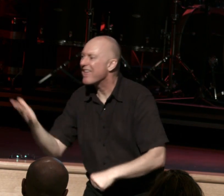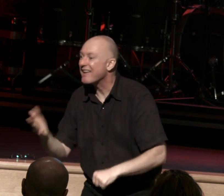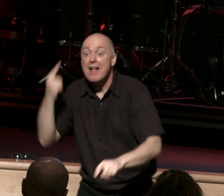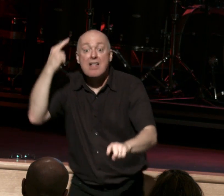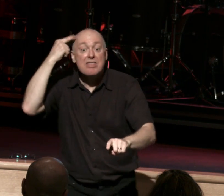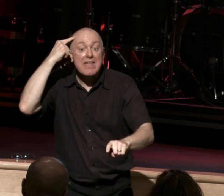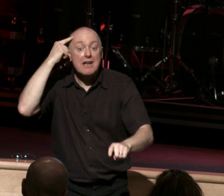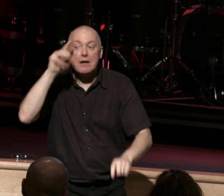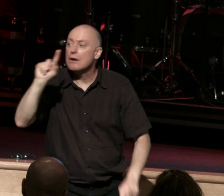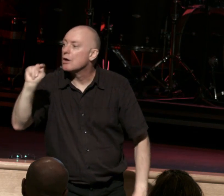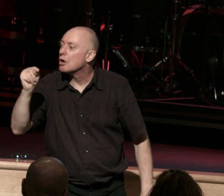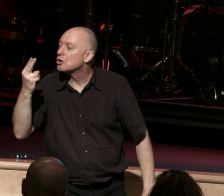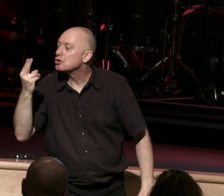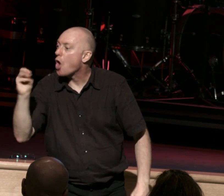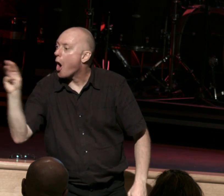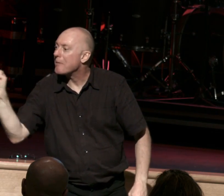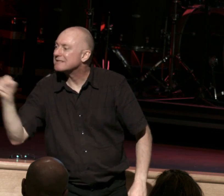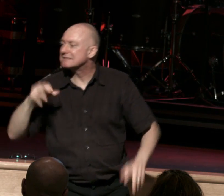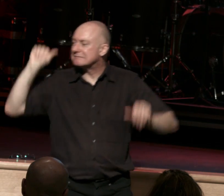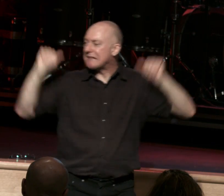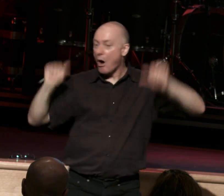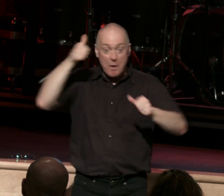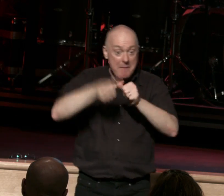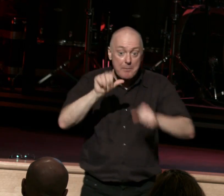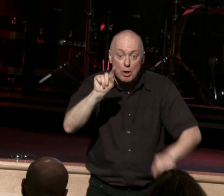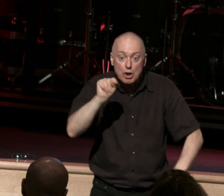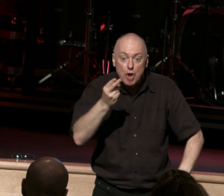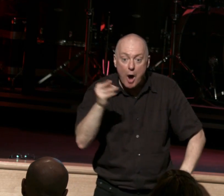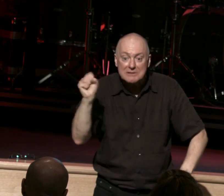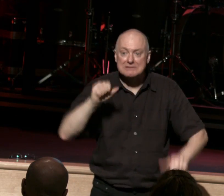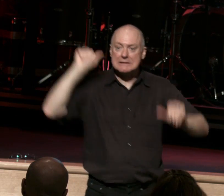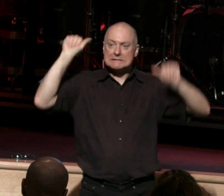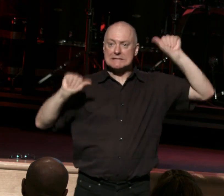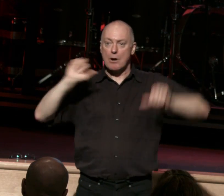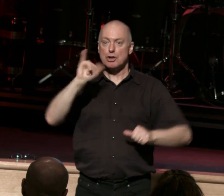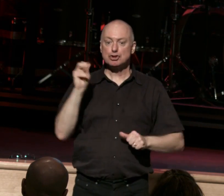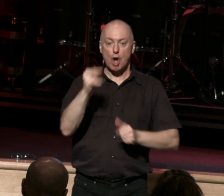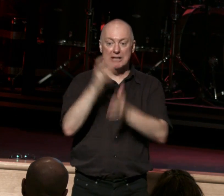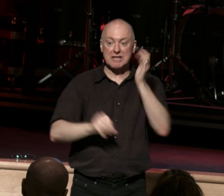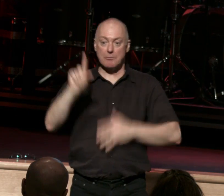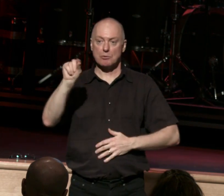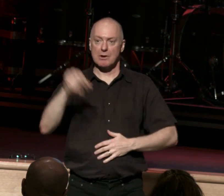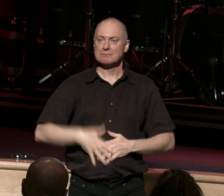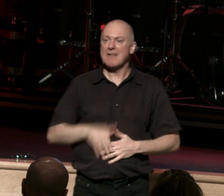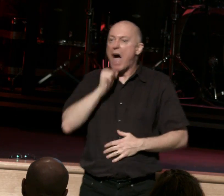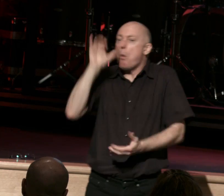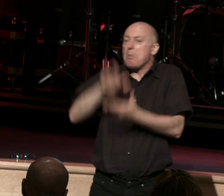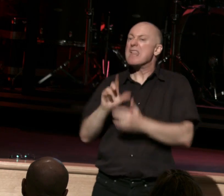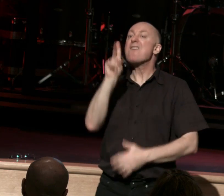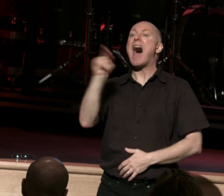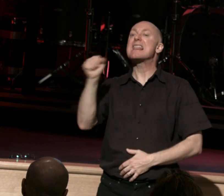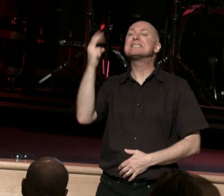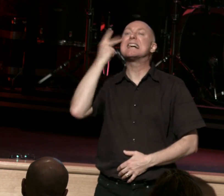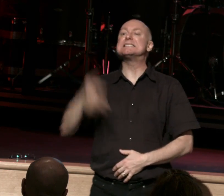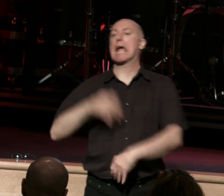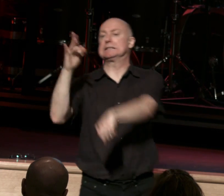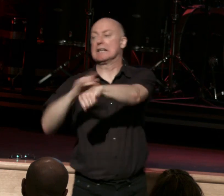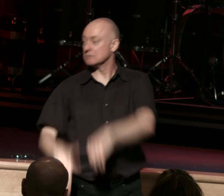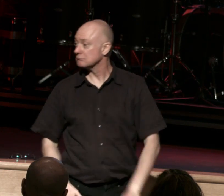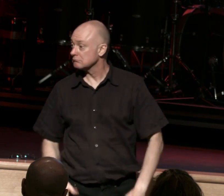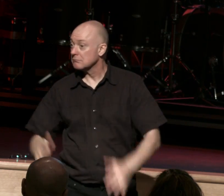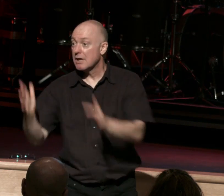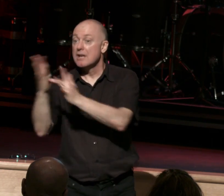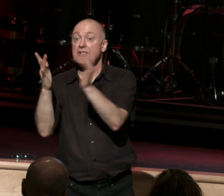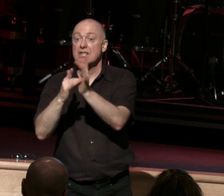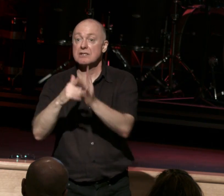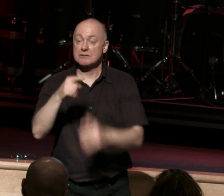thing. Think of Thomas in his doubt and what he says to Jesus in John chapter 20. I won't believe unless I see and touch,